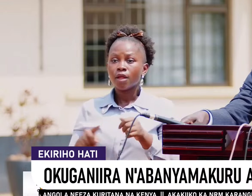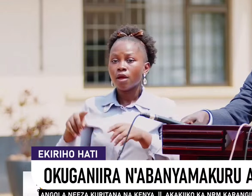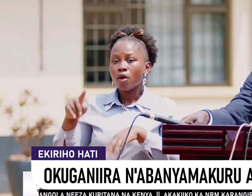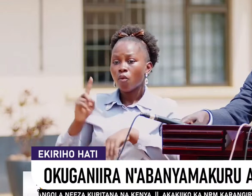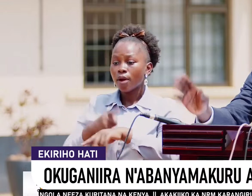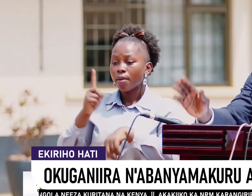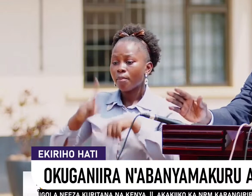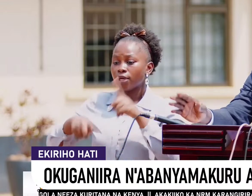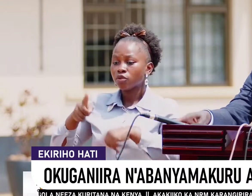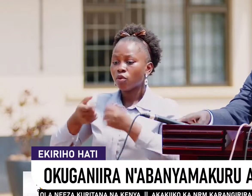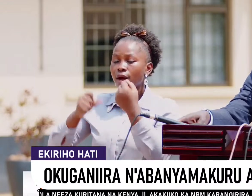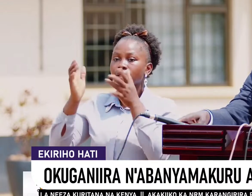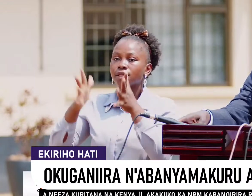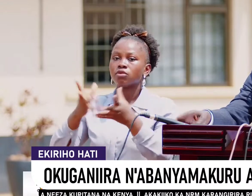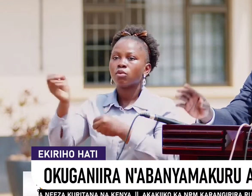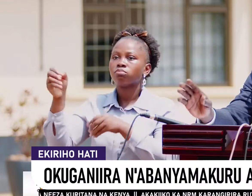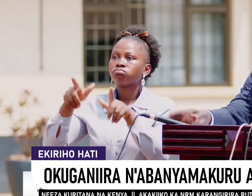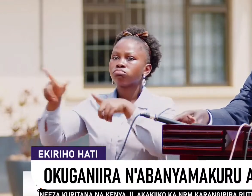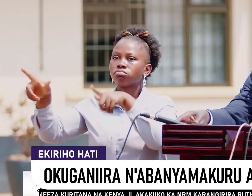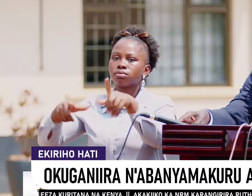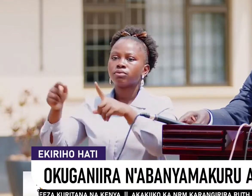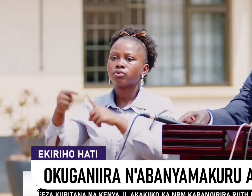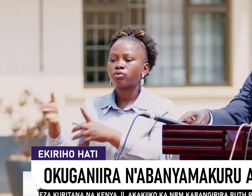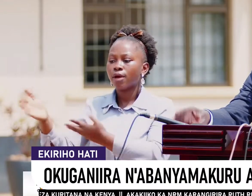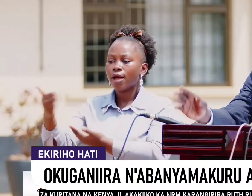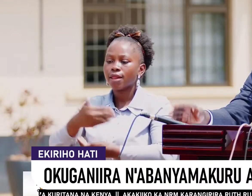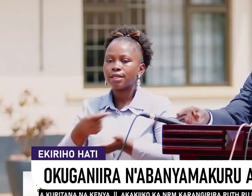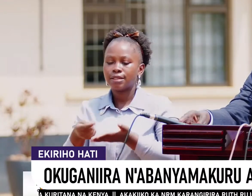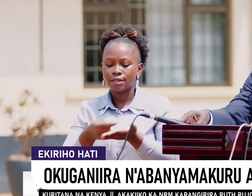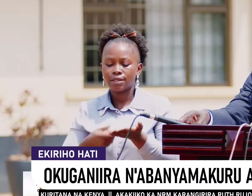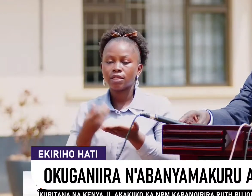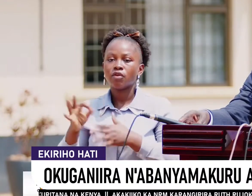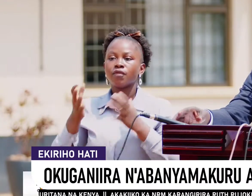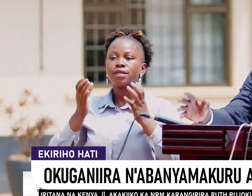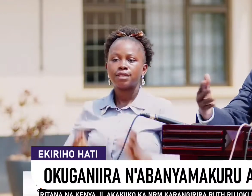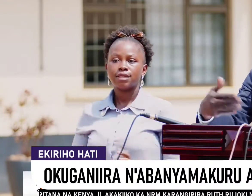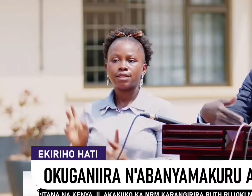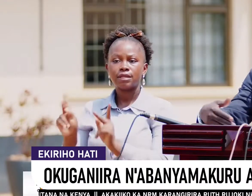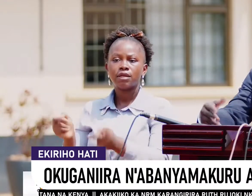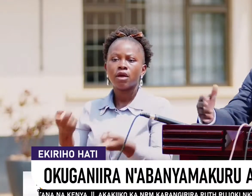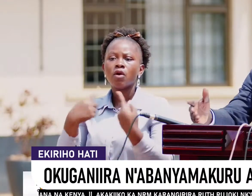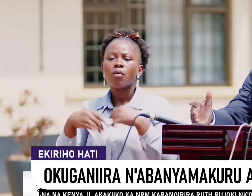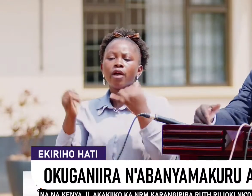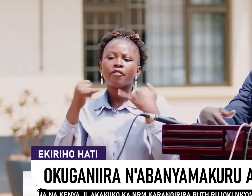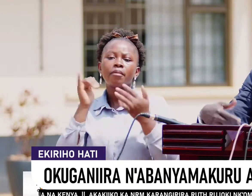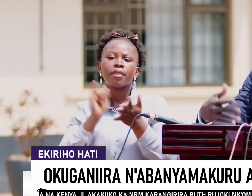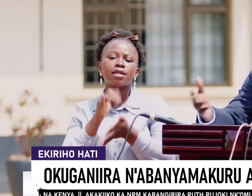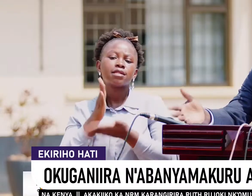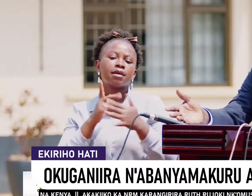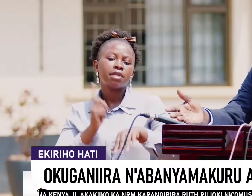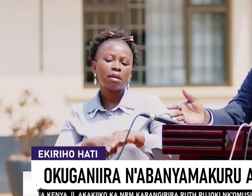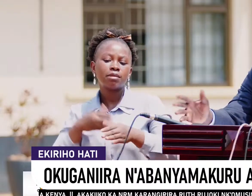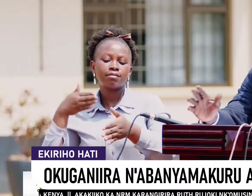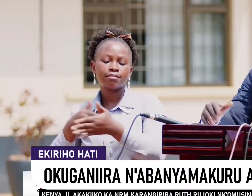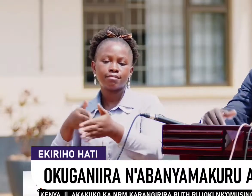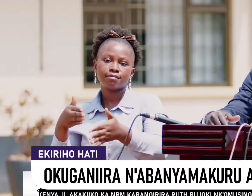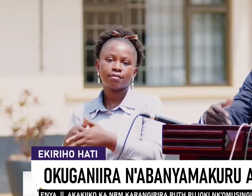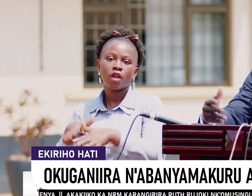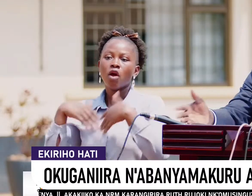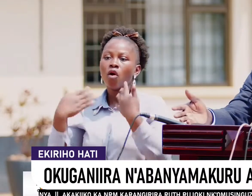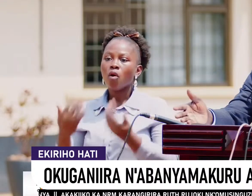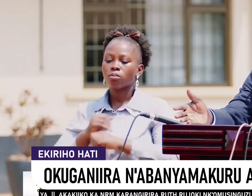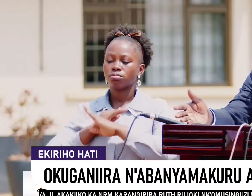political actors go out in the field to gather signatures of citizens, we are told at times that they are either hindered